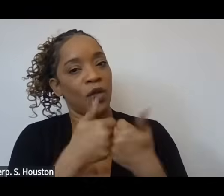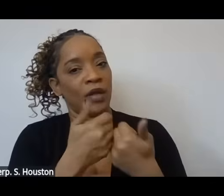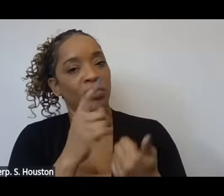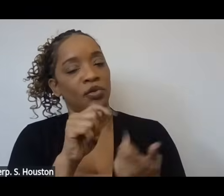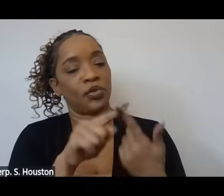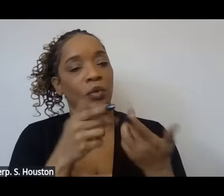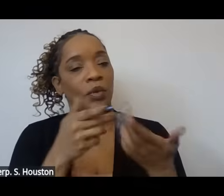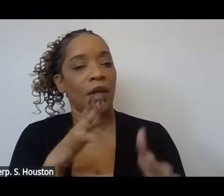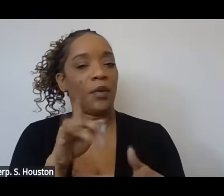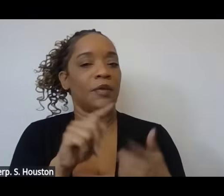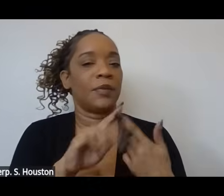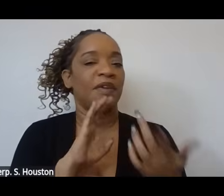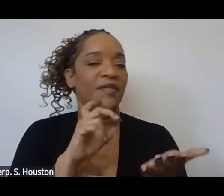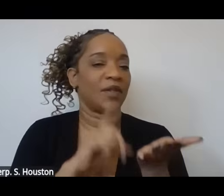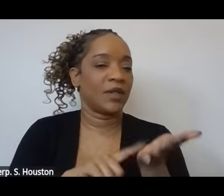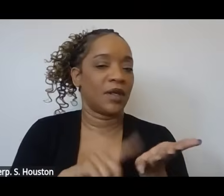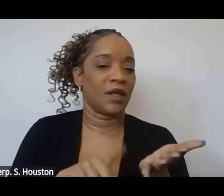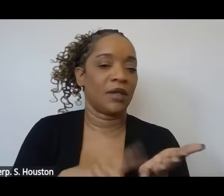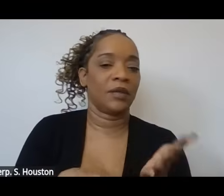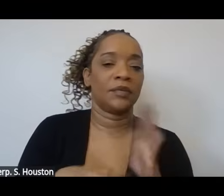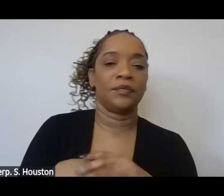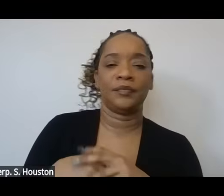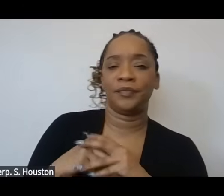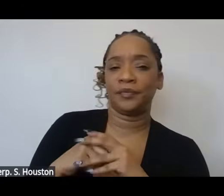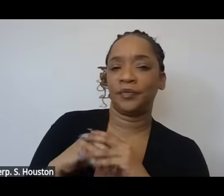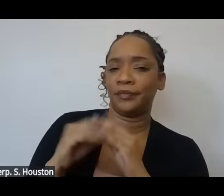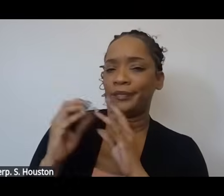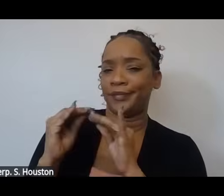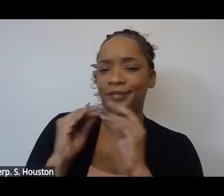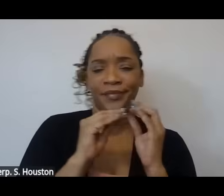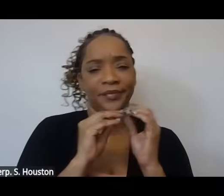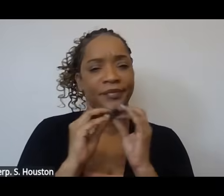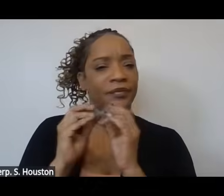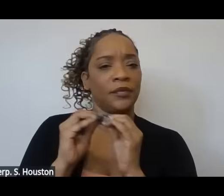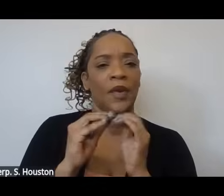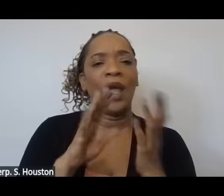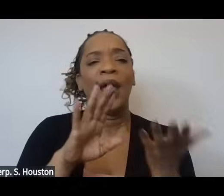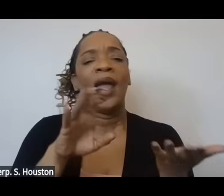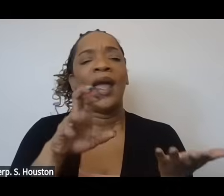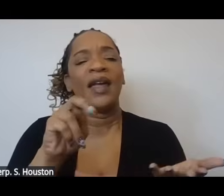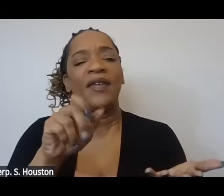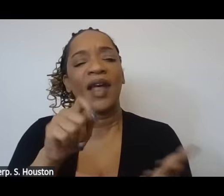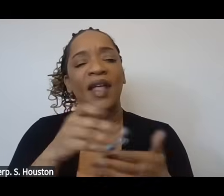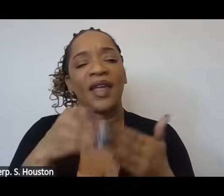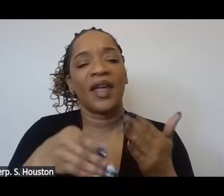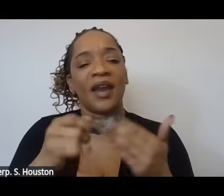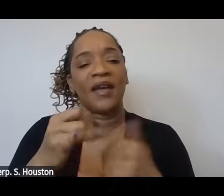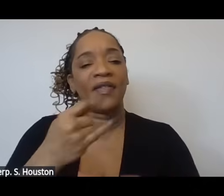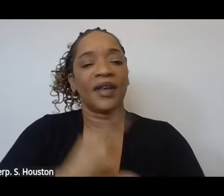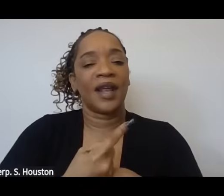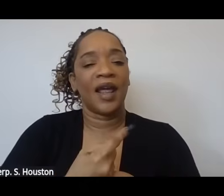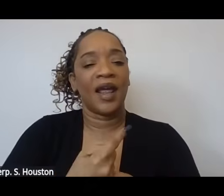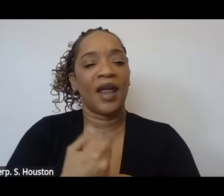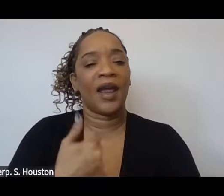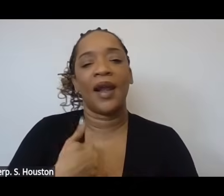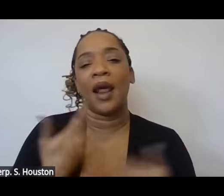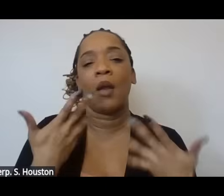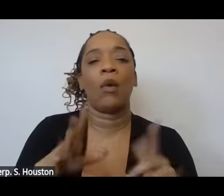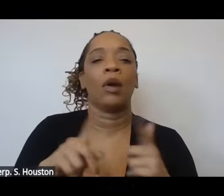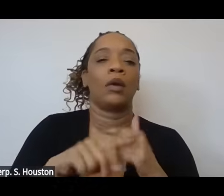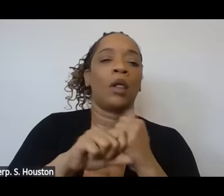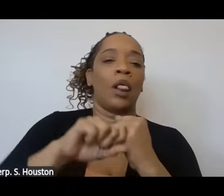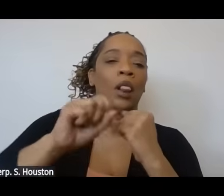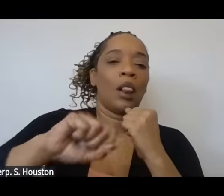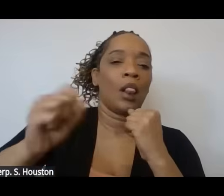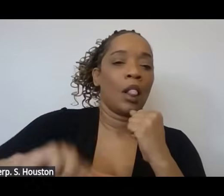end. Right, It's know what? the point. Yeah. And But even at the end of the day, and I don't want to belabor this, even at the end of the day, we're talking about what we have in here